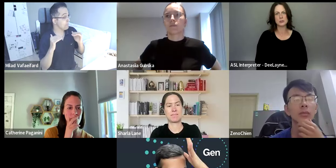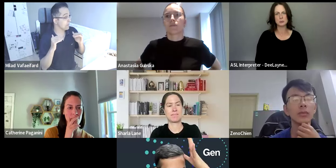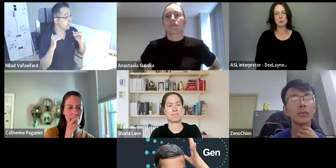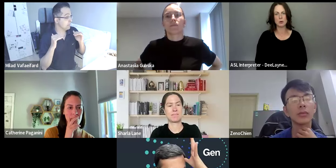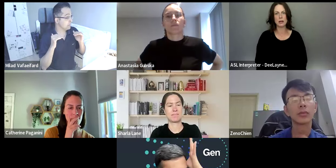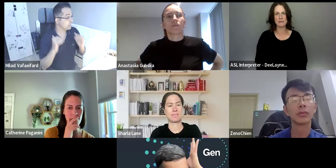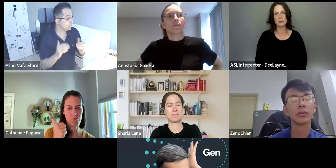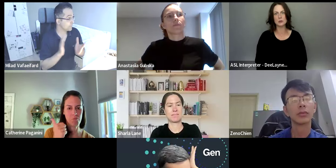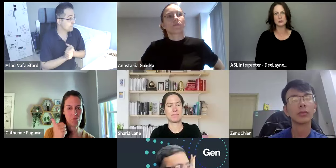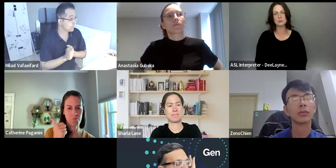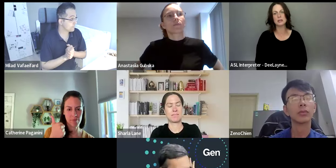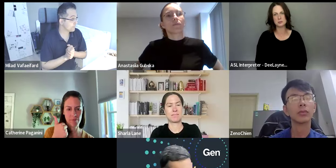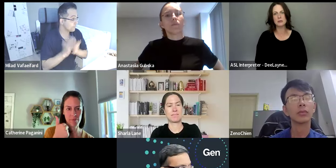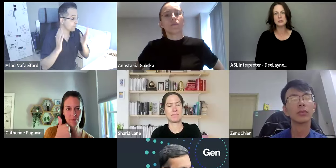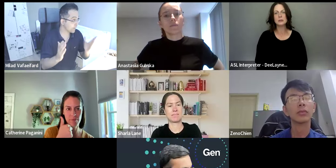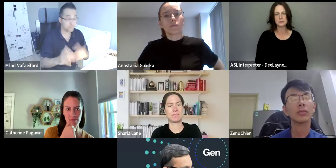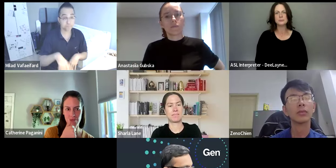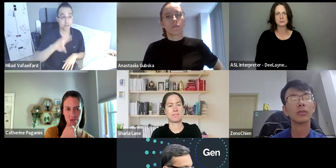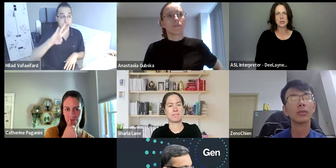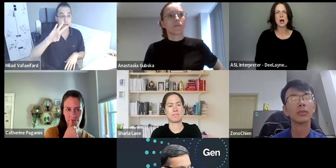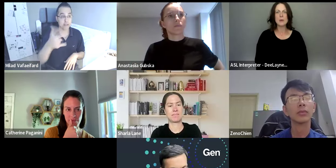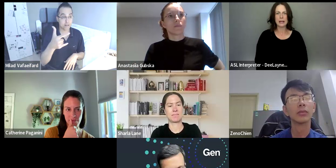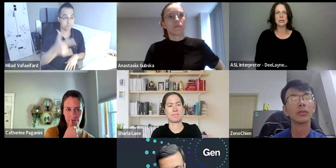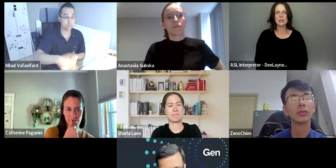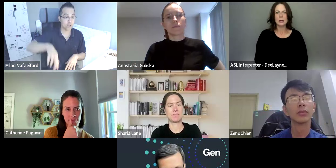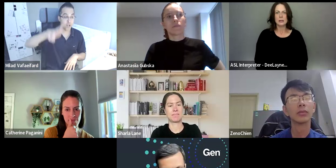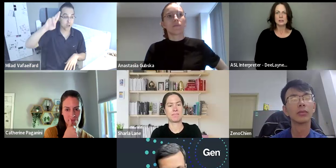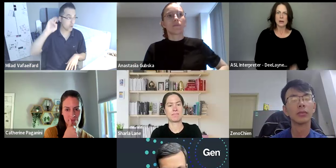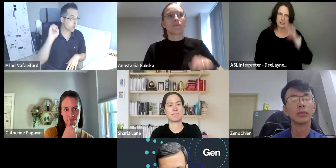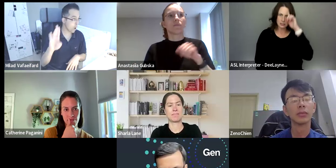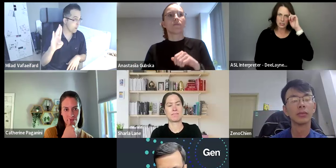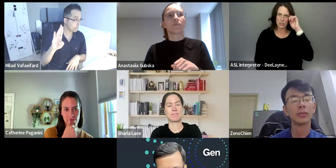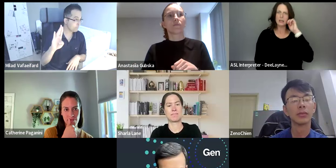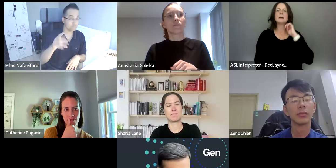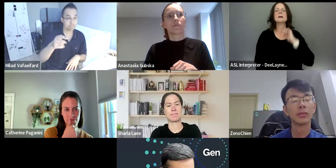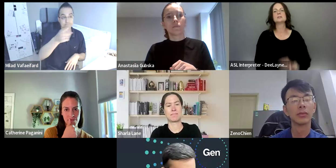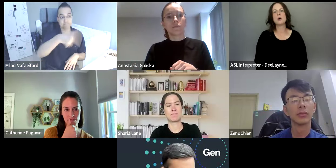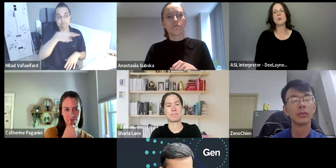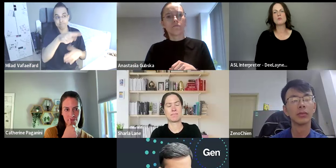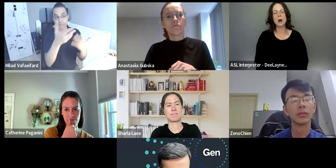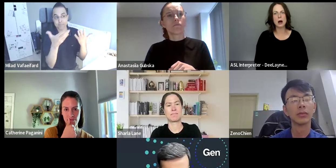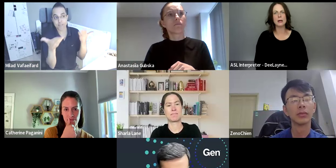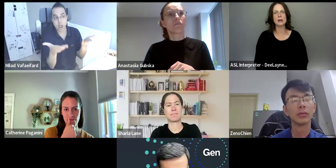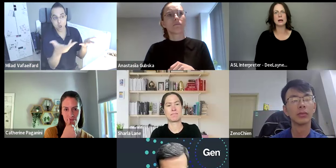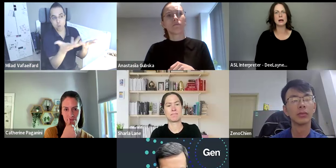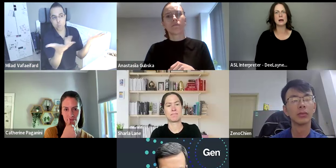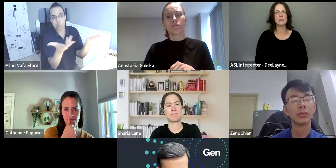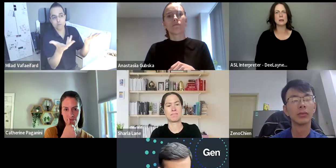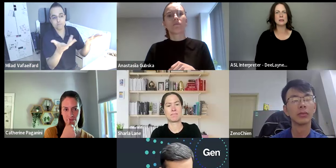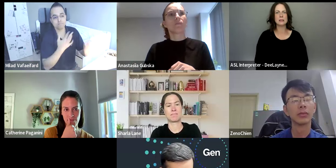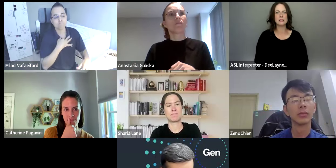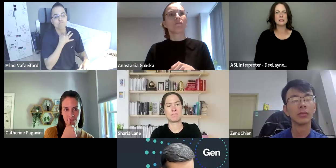to introduce people, have them introduce themselves rather. Okay. So Anastasia, so Rob,